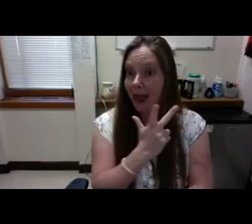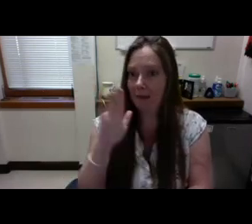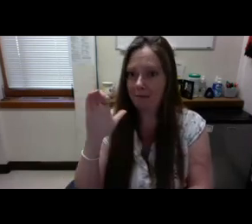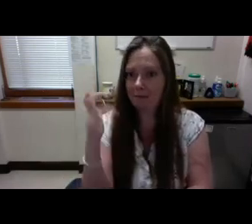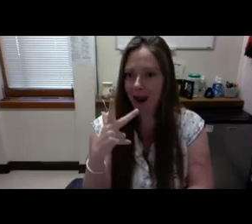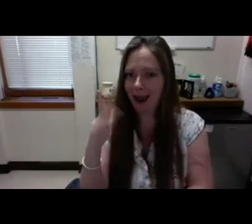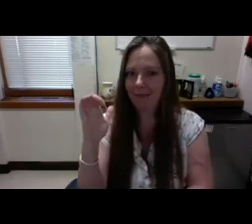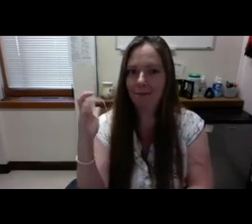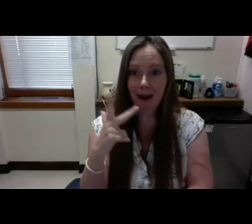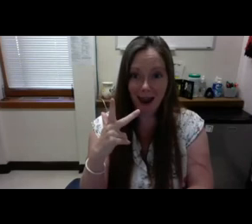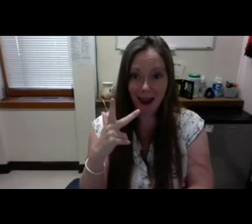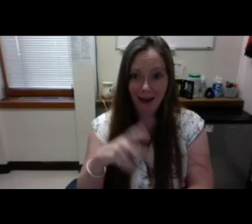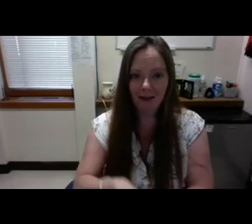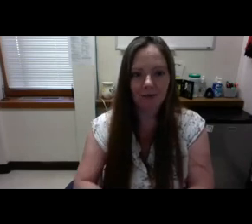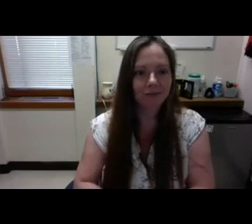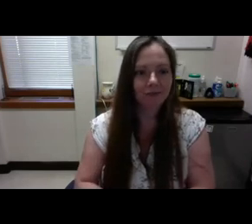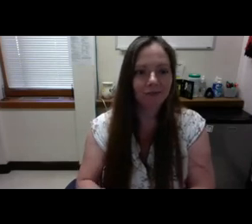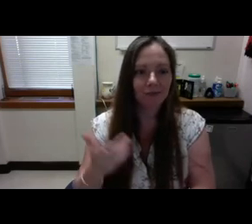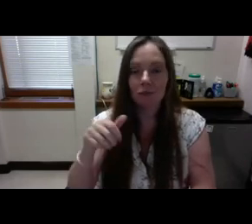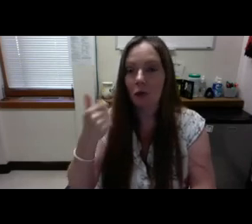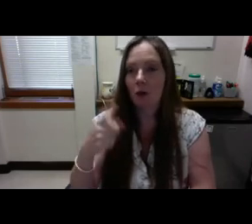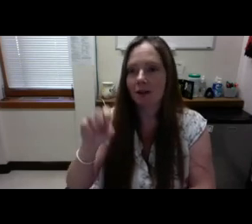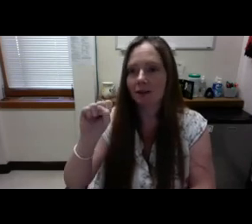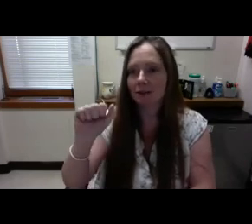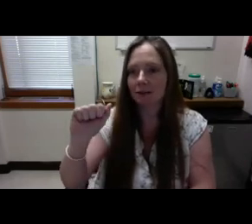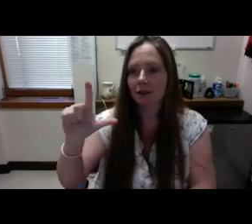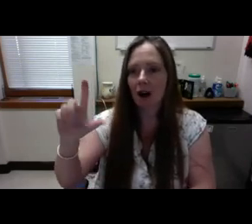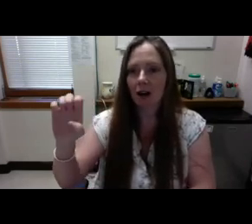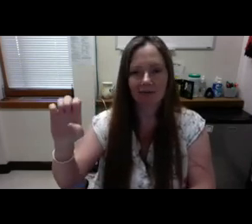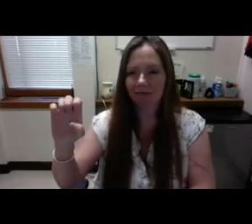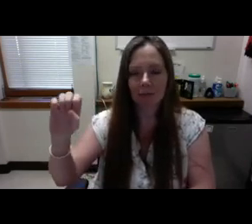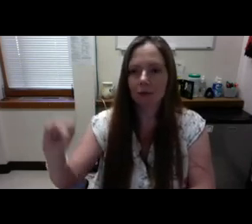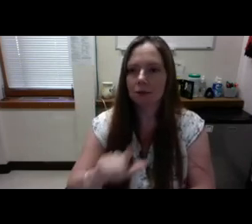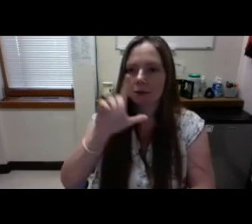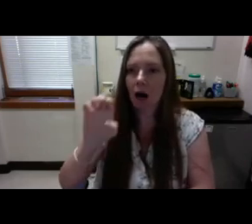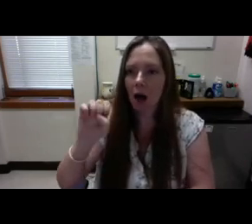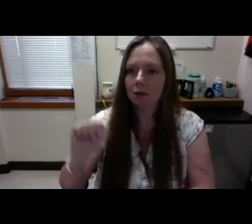Instead of spelling very clearly out each letter, B-A-N-K,